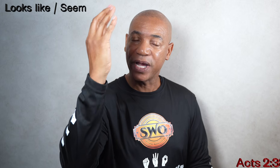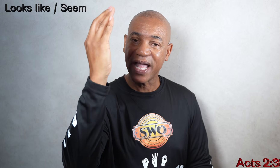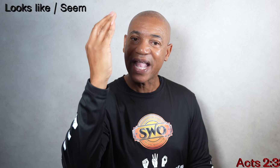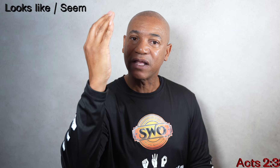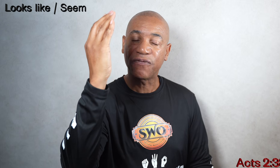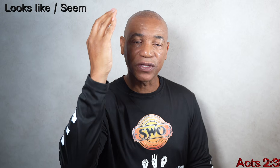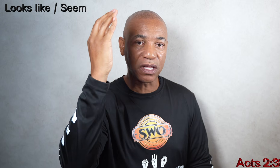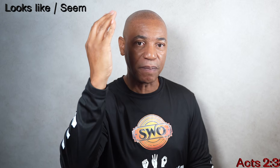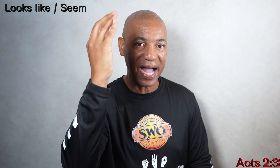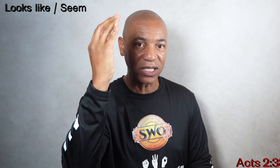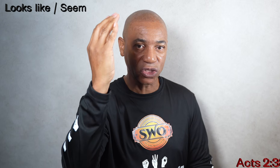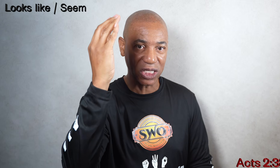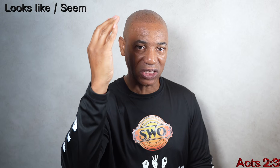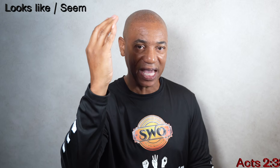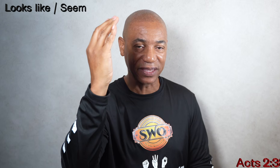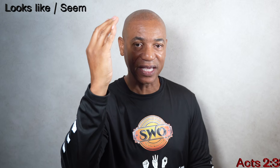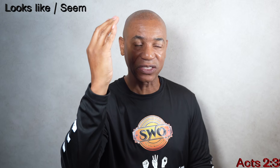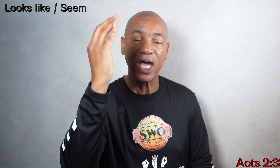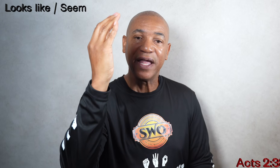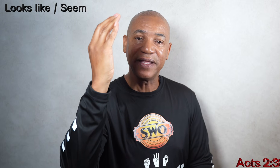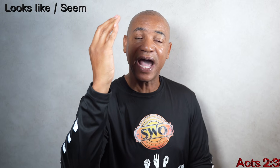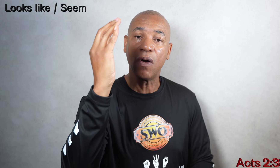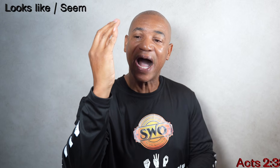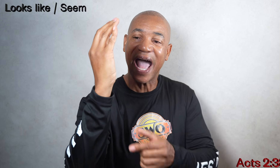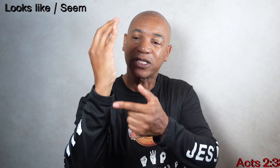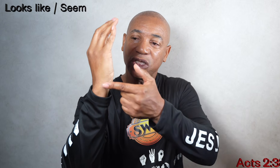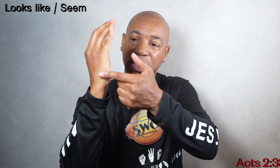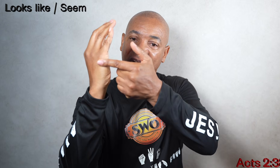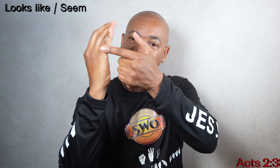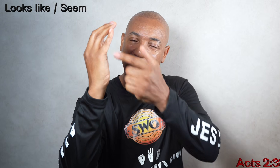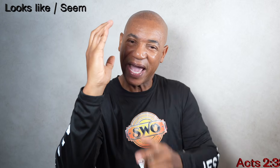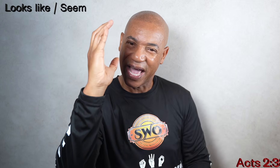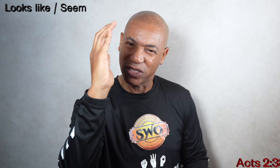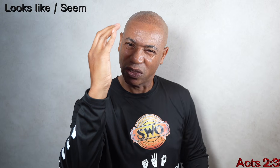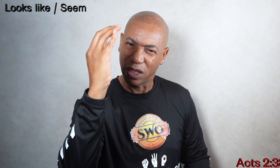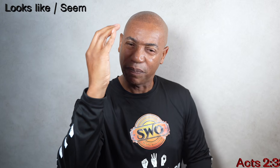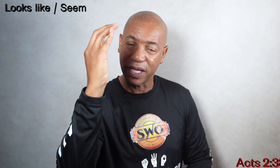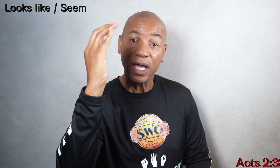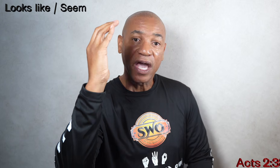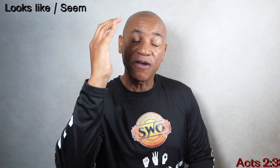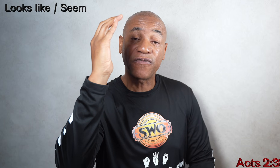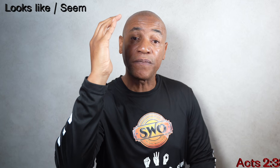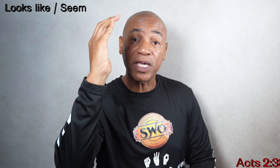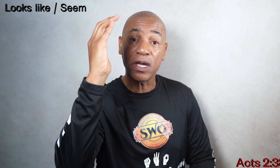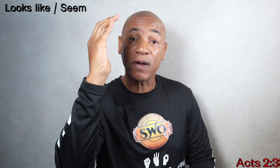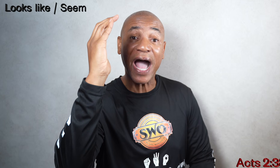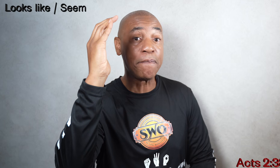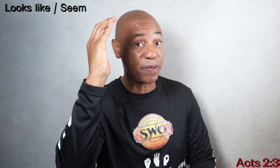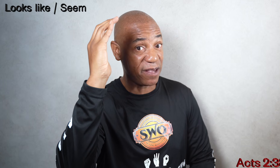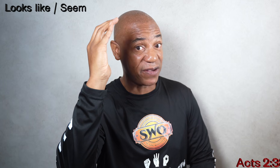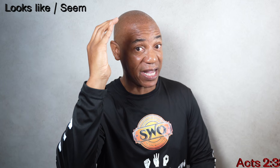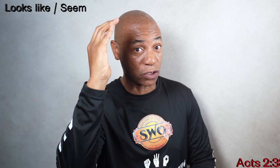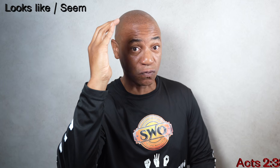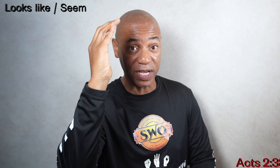that out in front of the body just like this. Now, I actually cuff my hands a little bit, and from here, I pivot at the